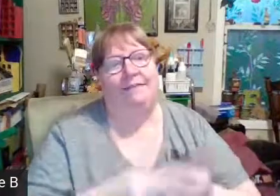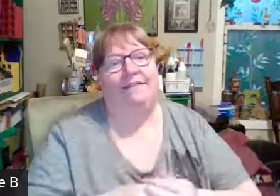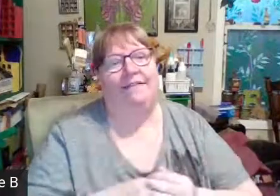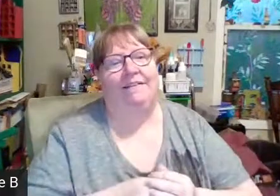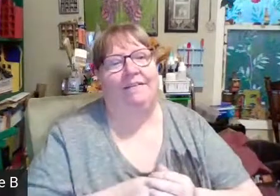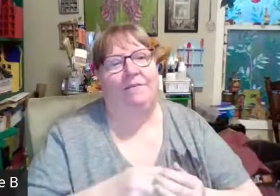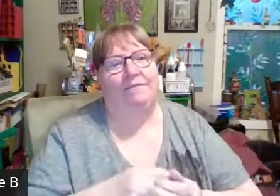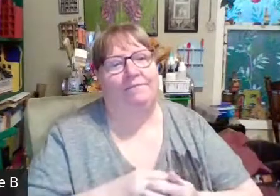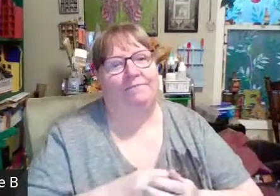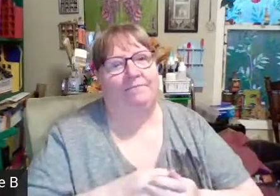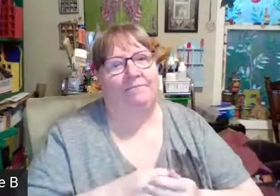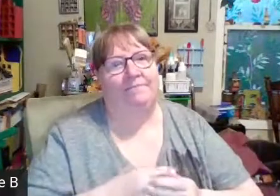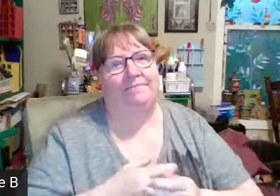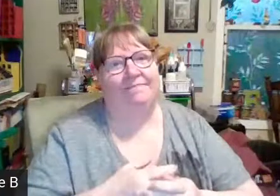we ordered from a website.